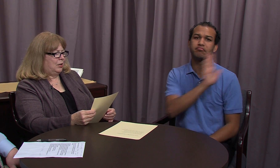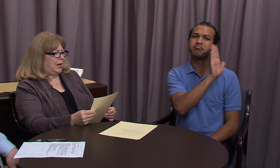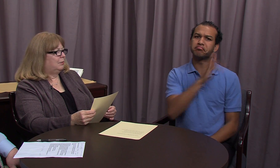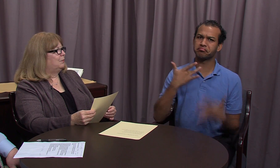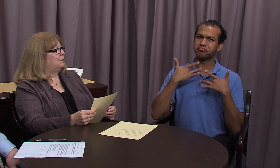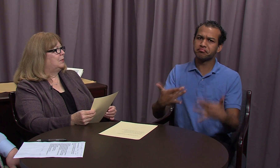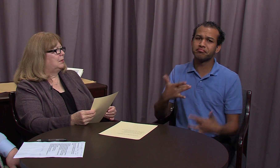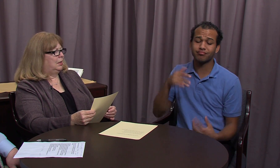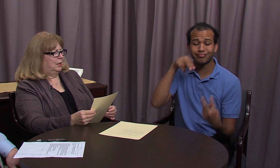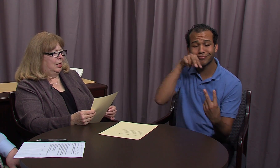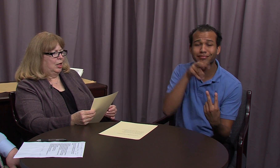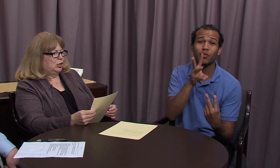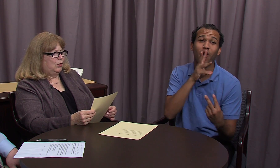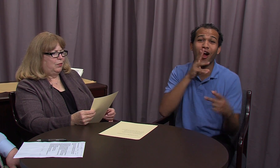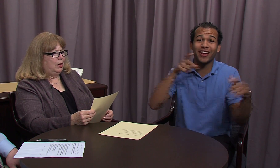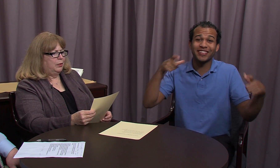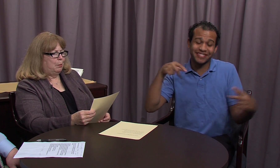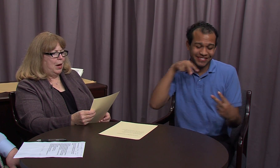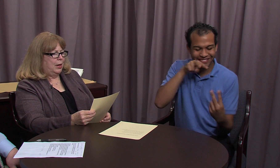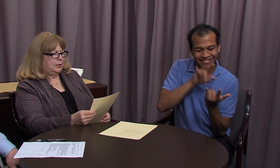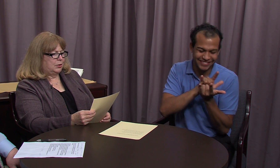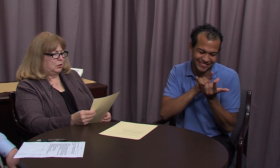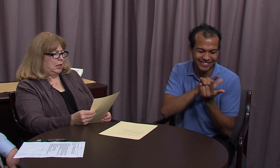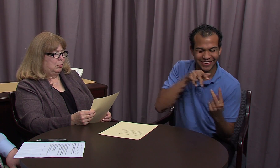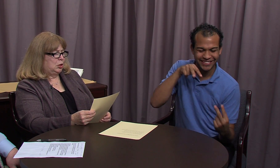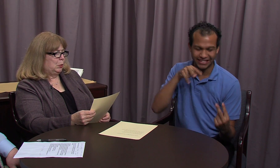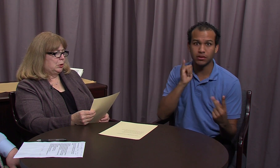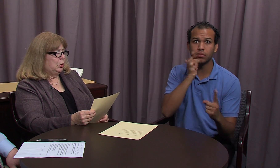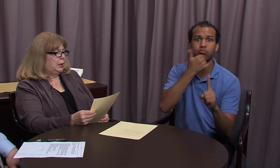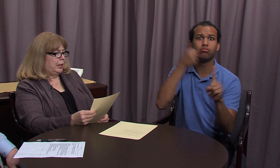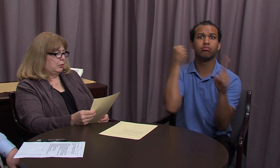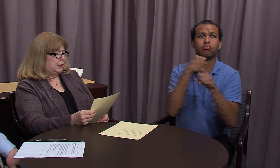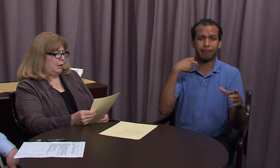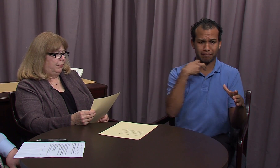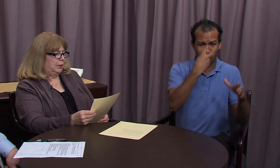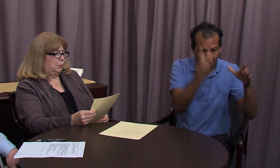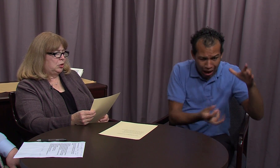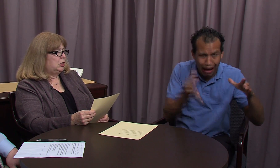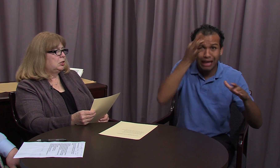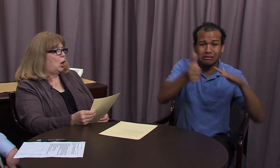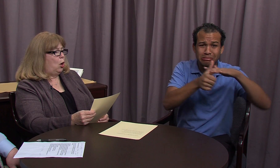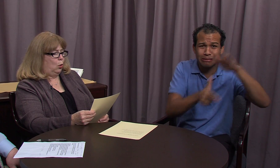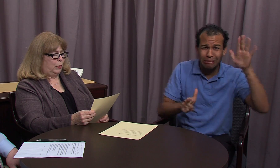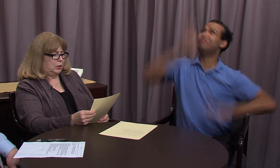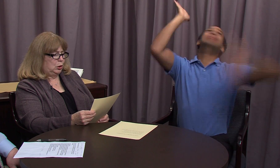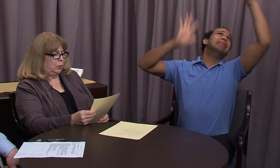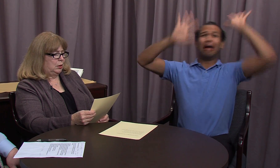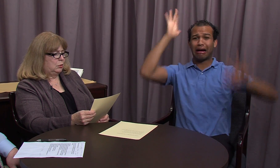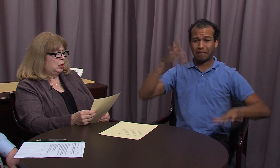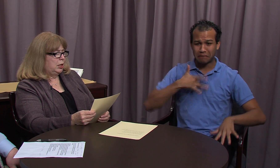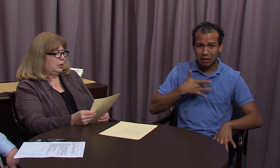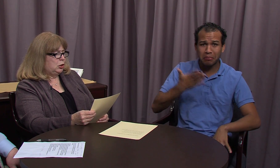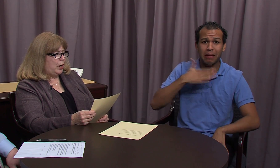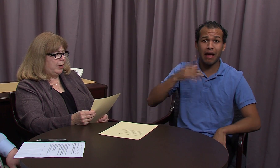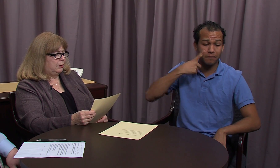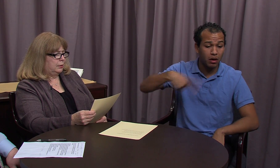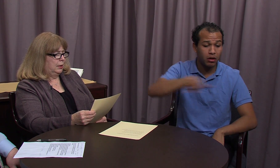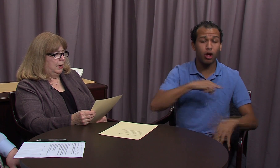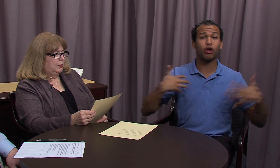Saturday. She fell in the pond yesterday when she was looking at herself in it, which she is always doing. She nearly strangled. This